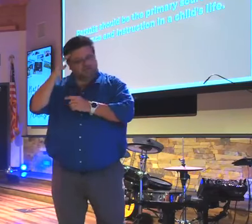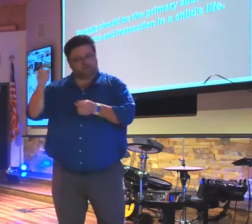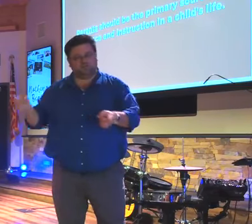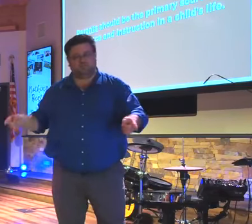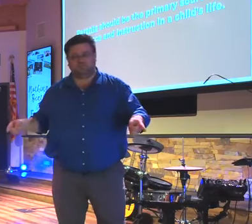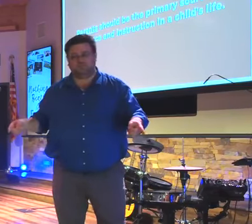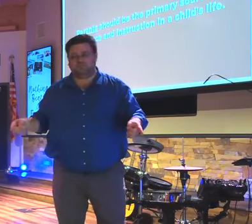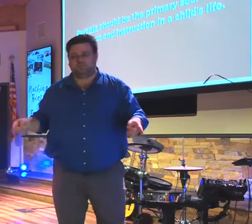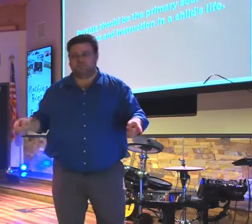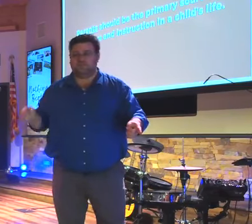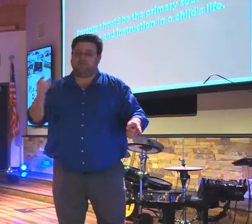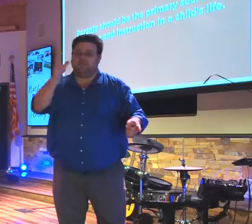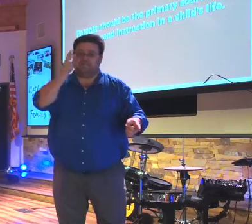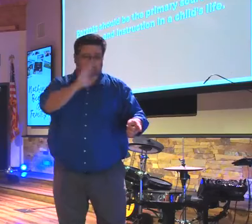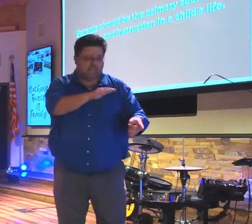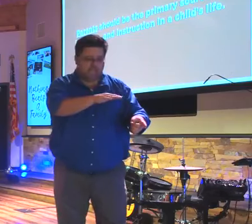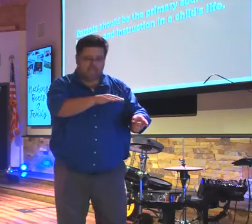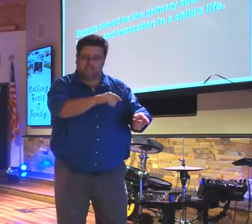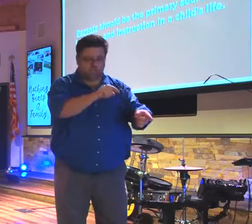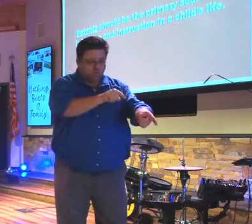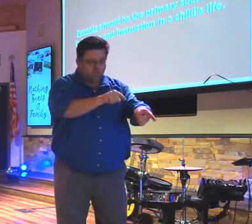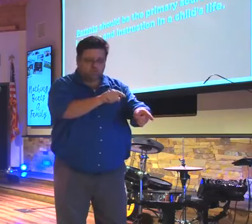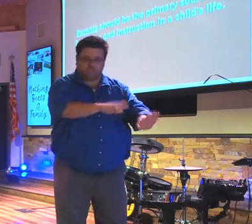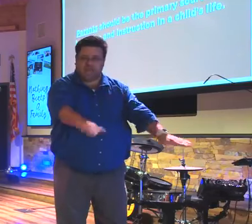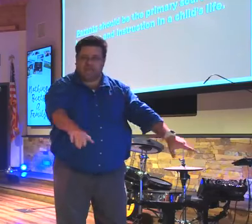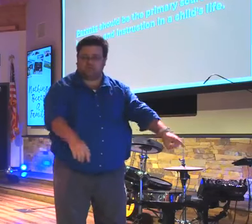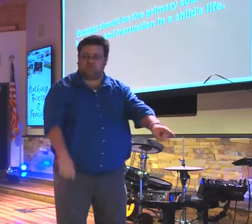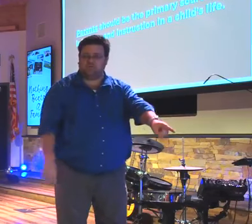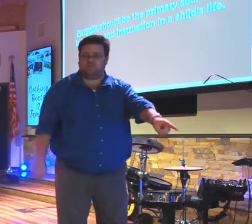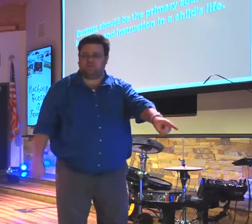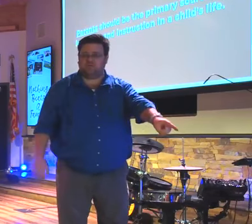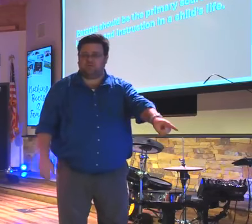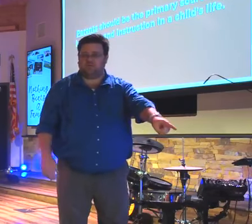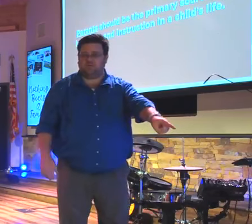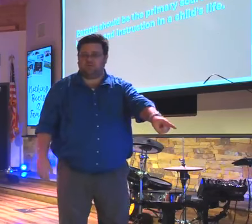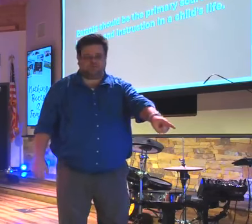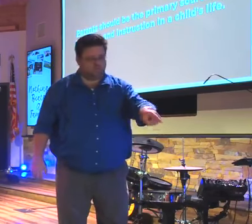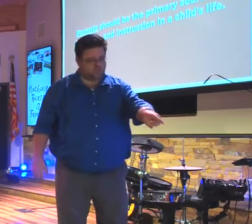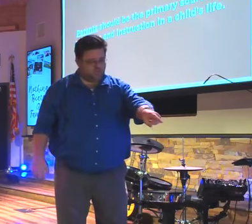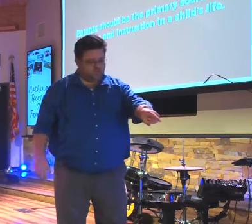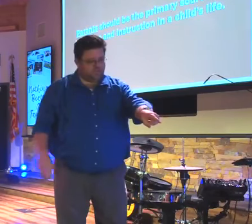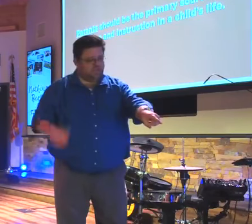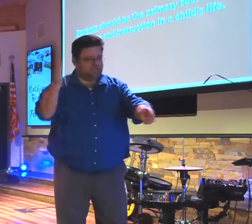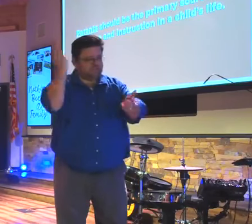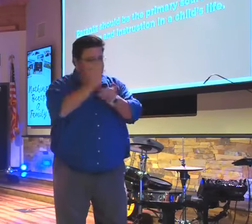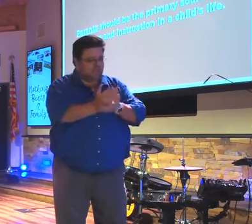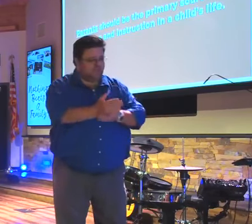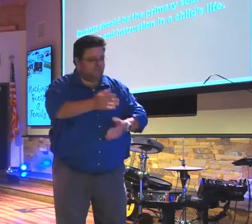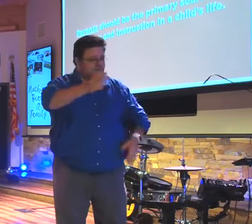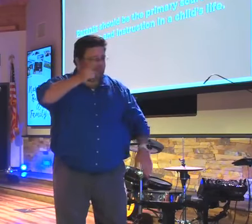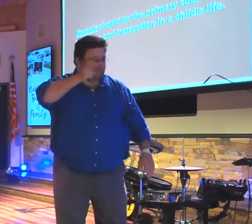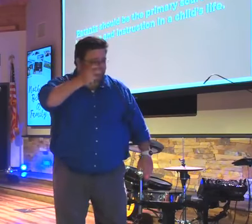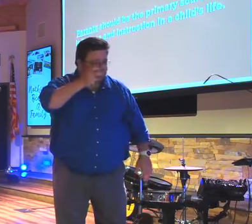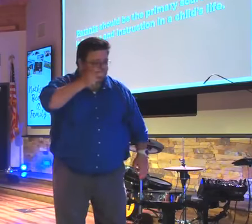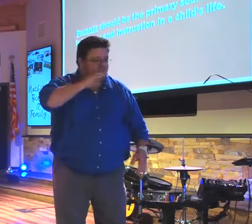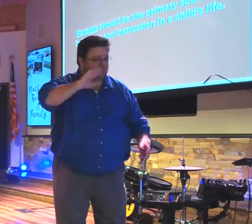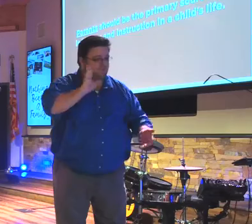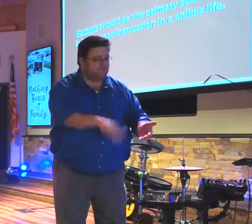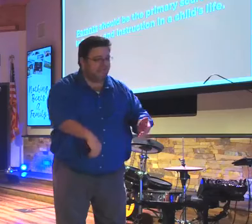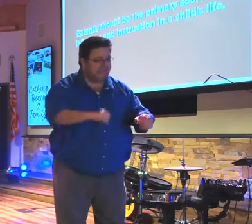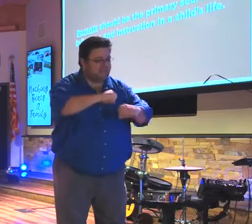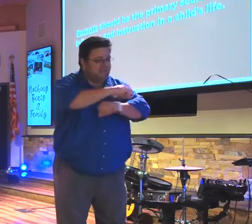says, listen, son. He says, listen. He addresses the son. He's like, stop listening